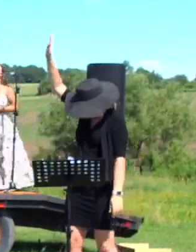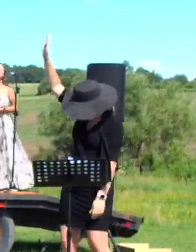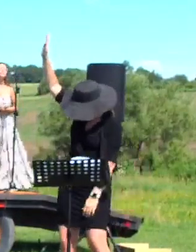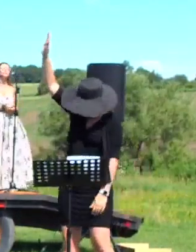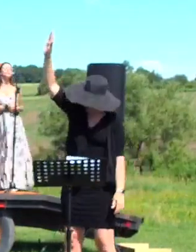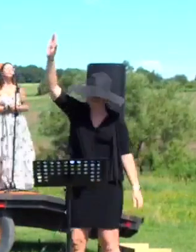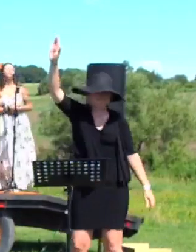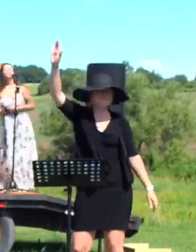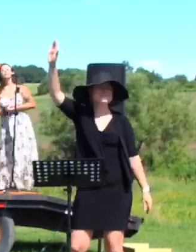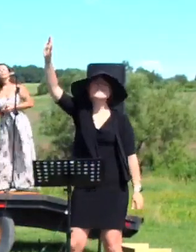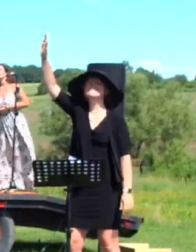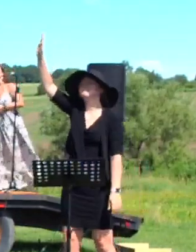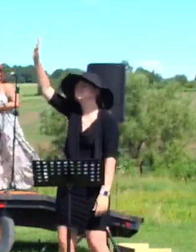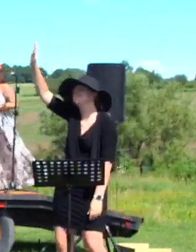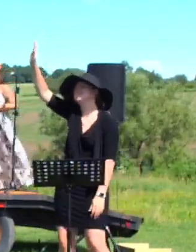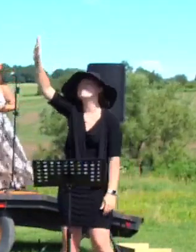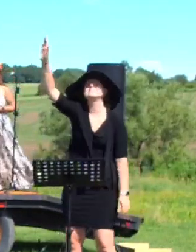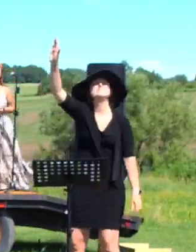presence,